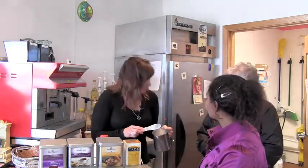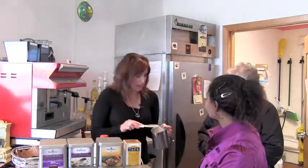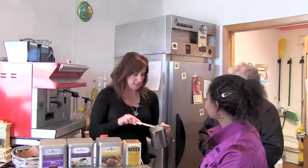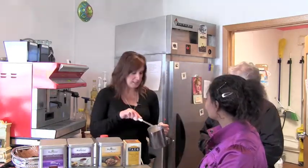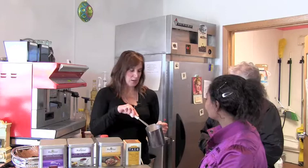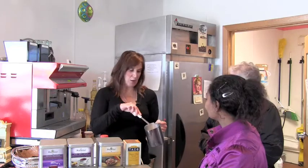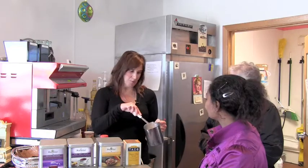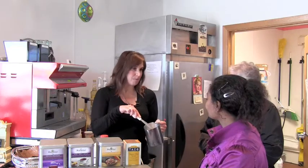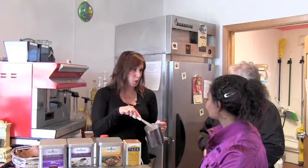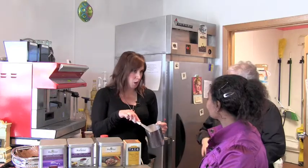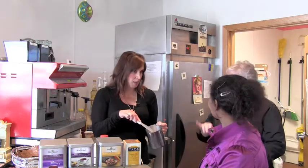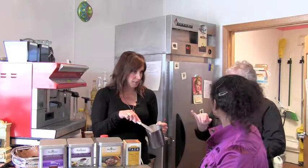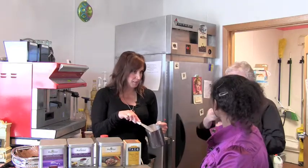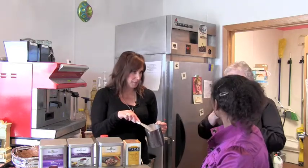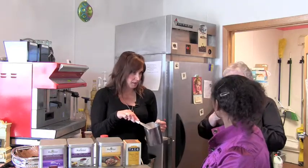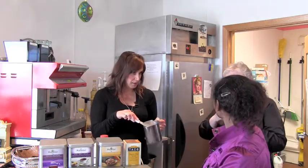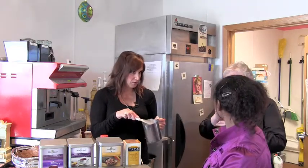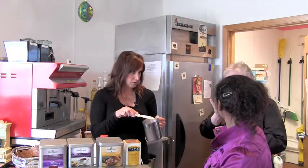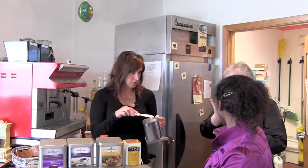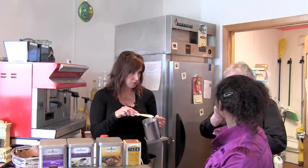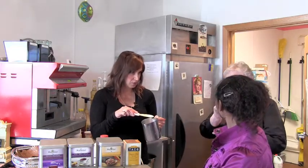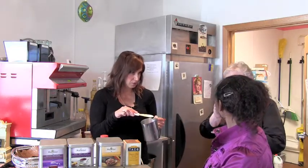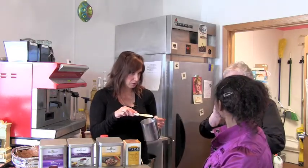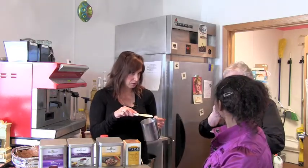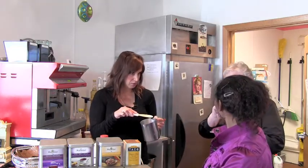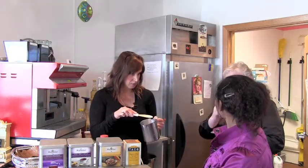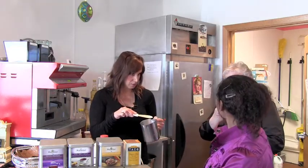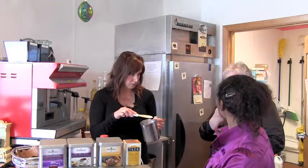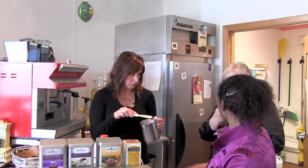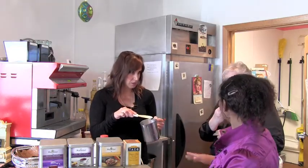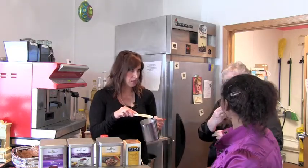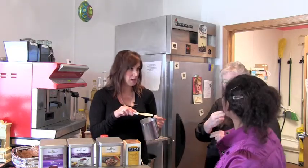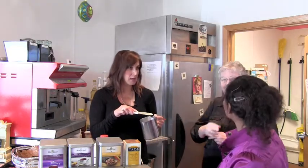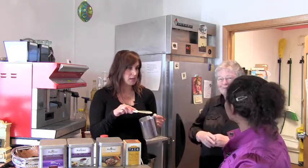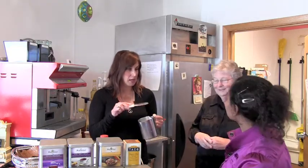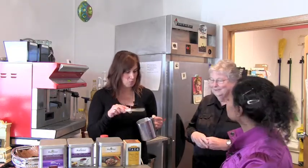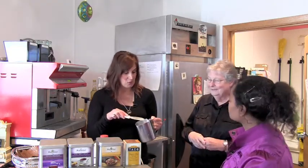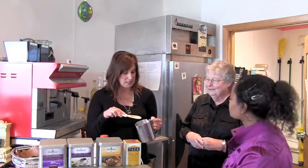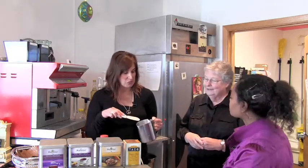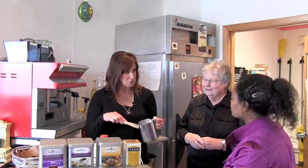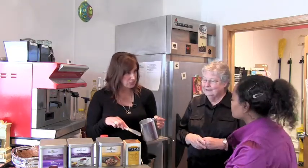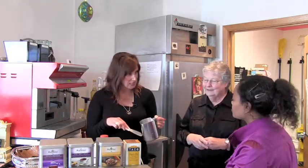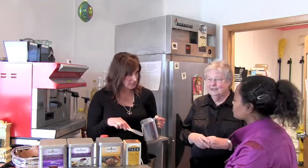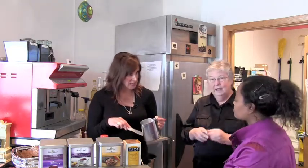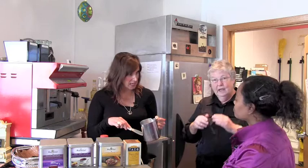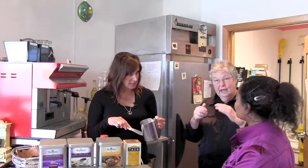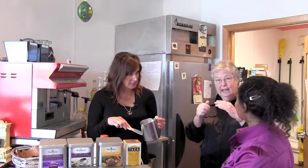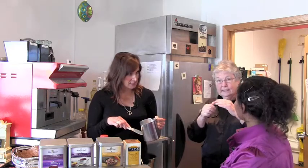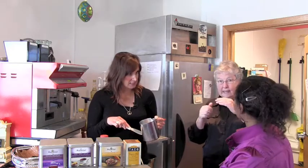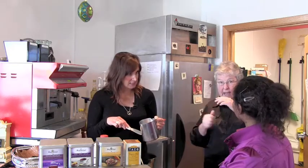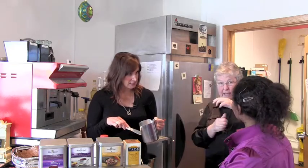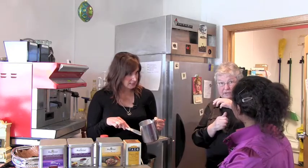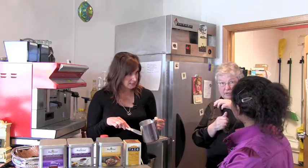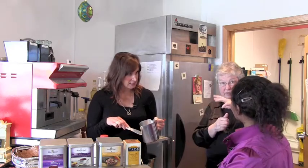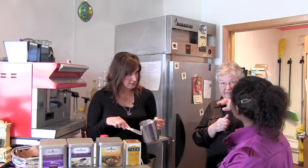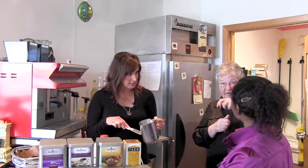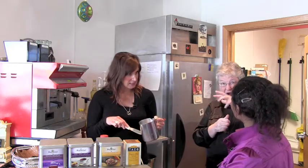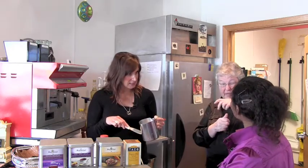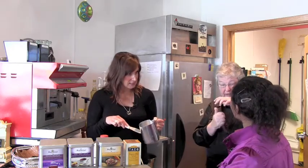that. Yep, that's called froth. And what's underneath that